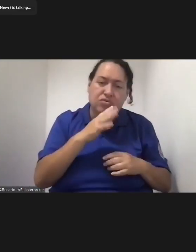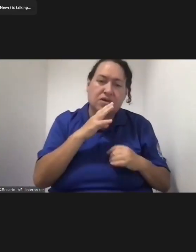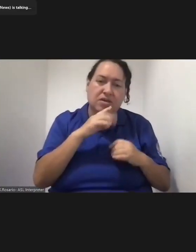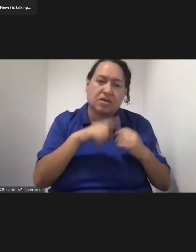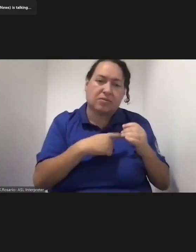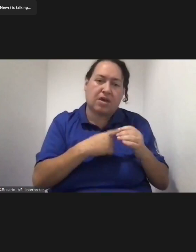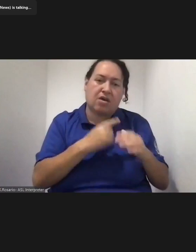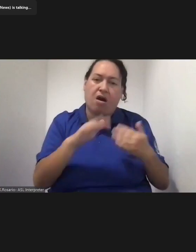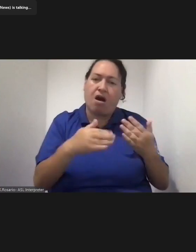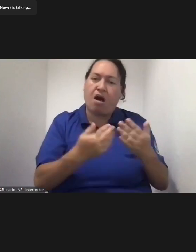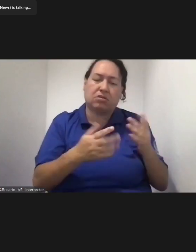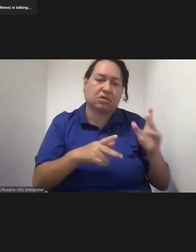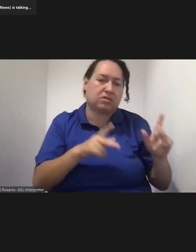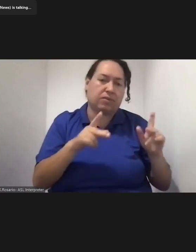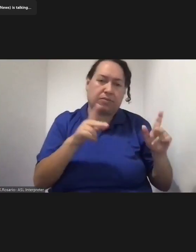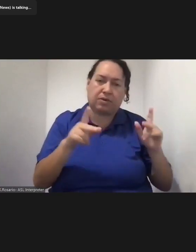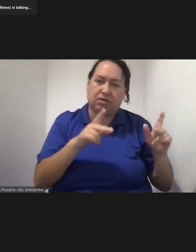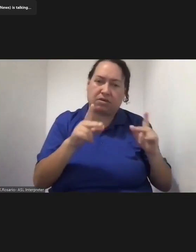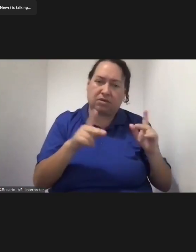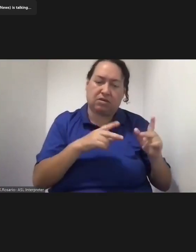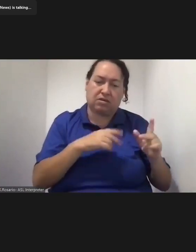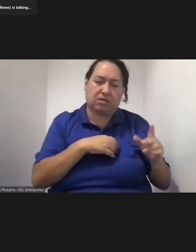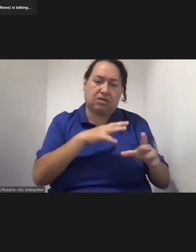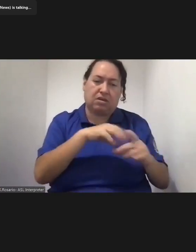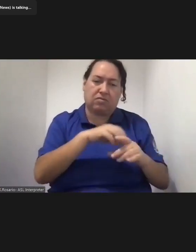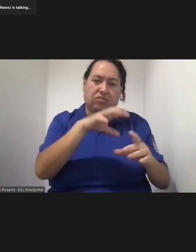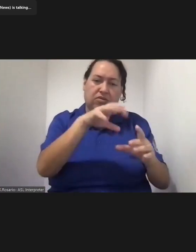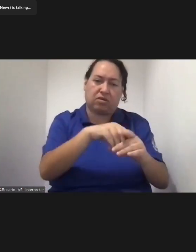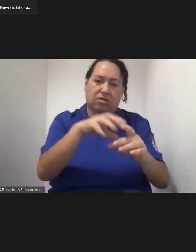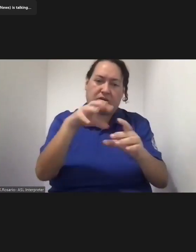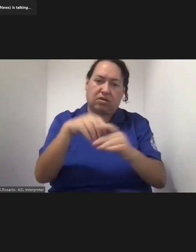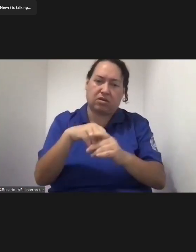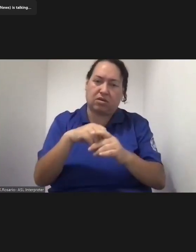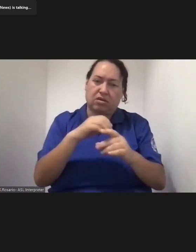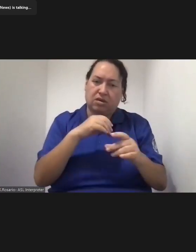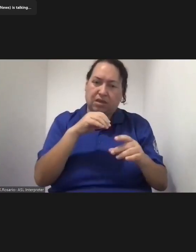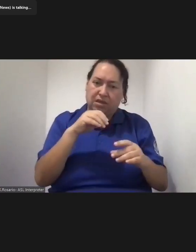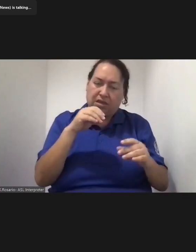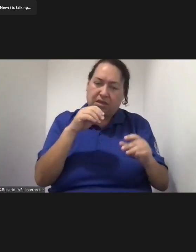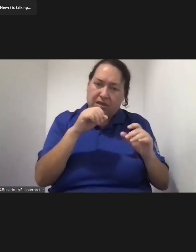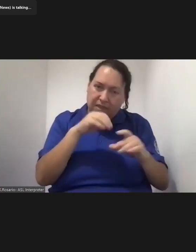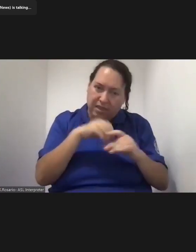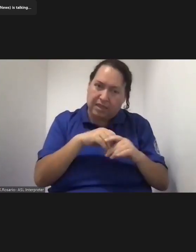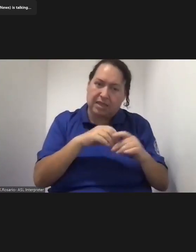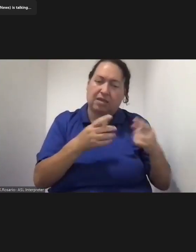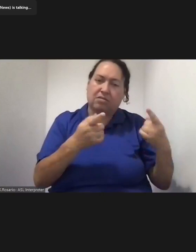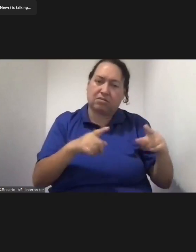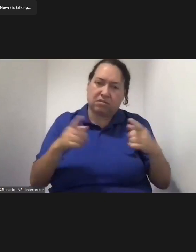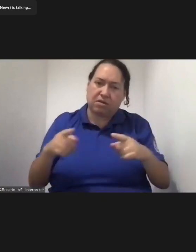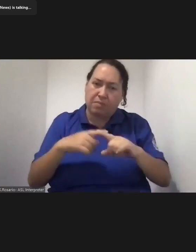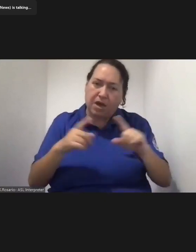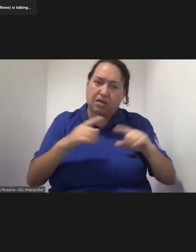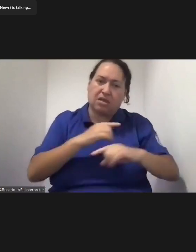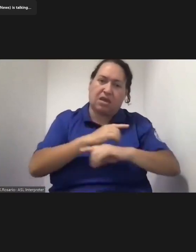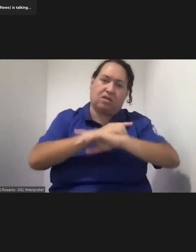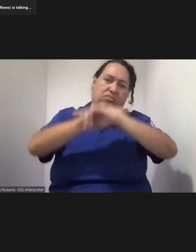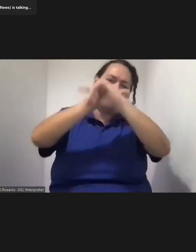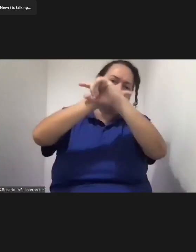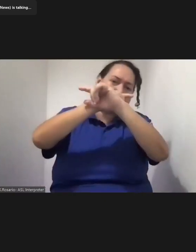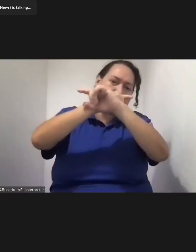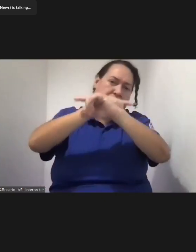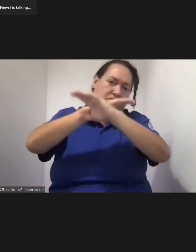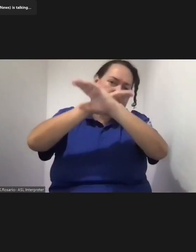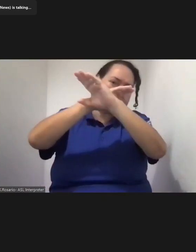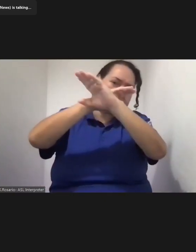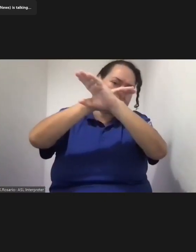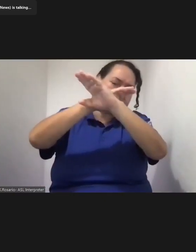these people were involved in allowable activities, but somehow they let their guard down. I think in the case of the basketball game, someone was